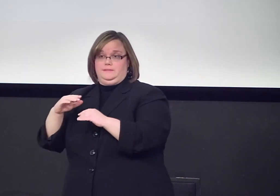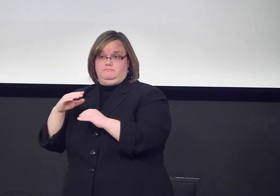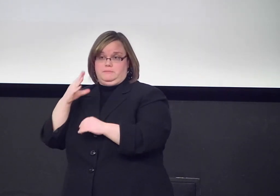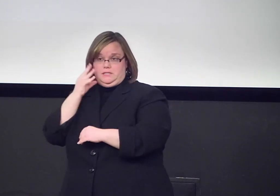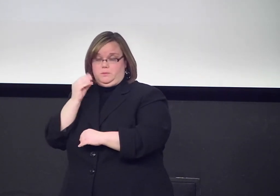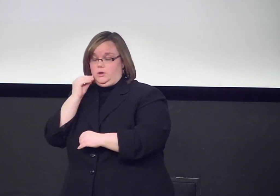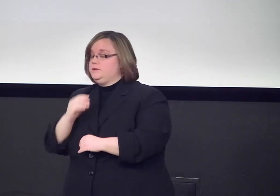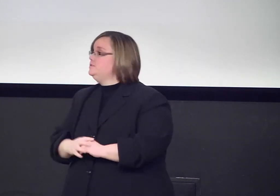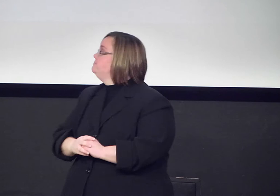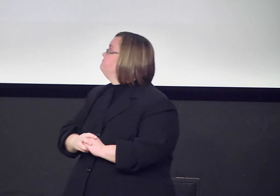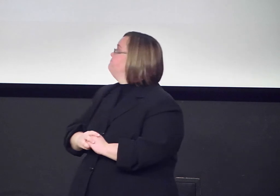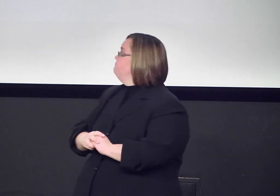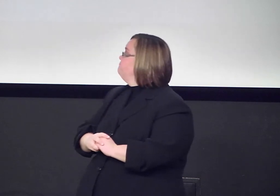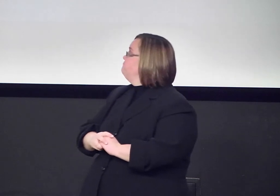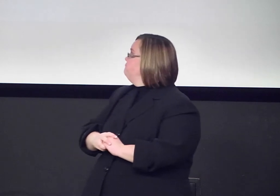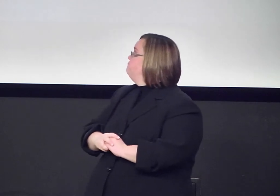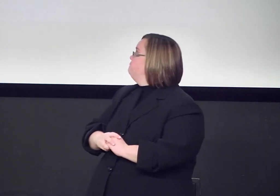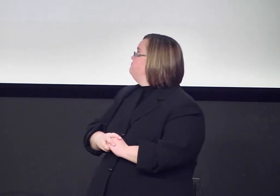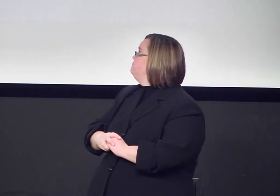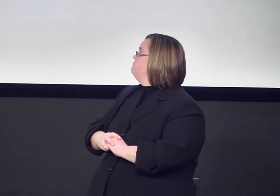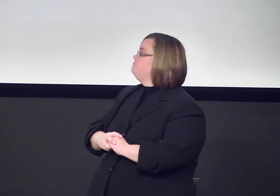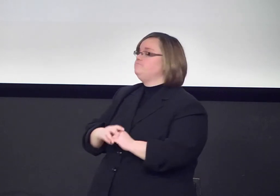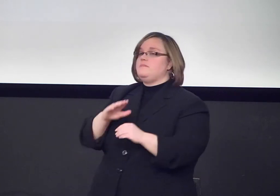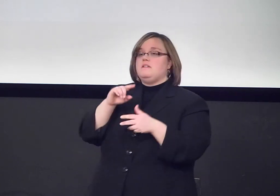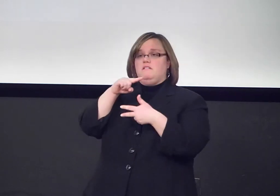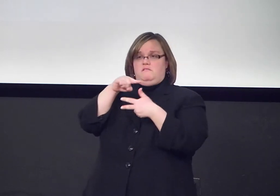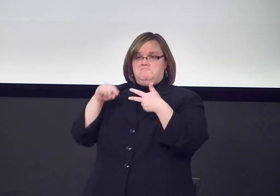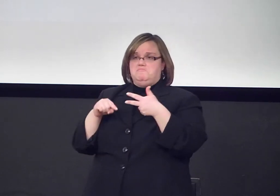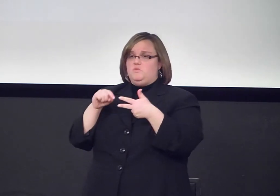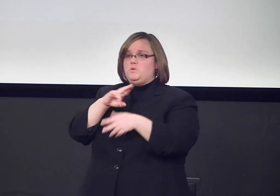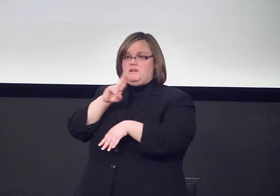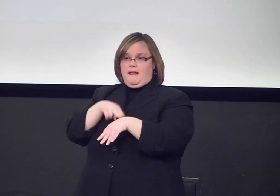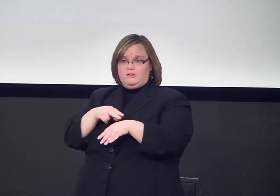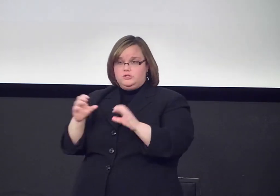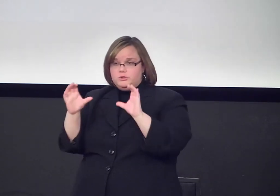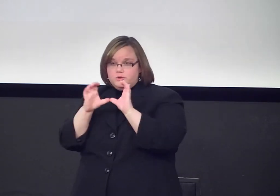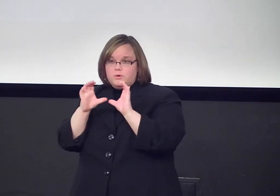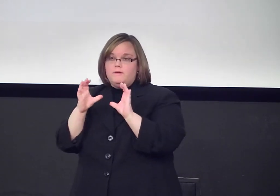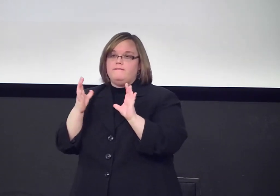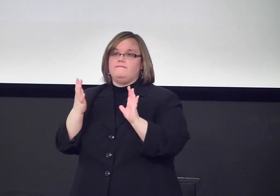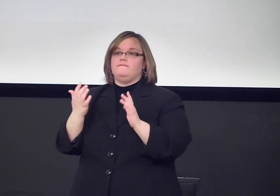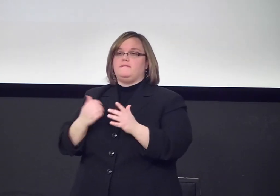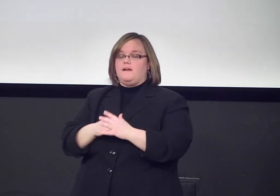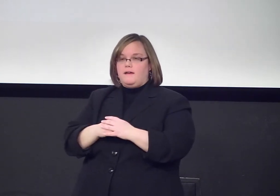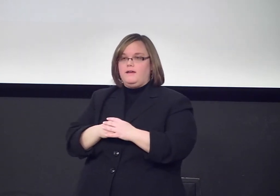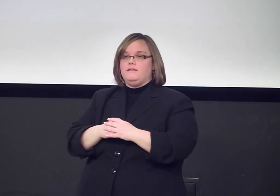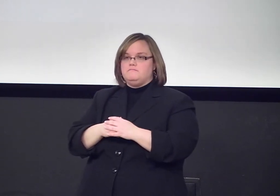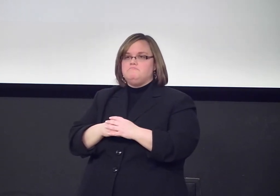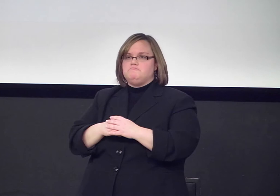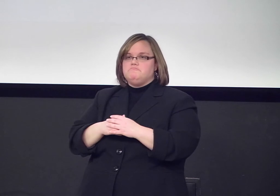5 years of experience working in VRS. They were all nationally certified.